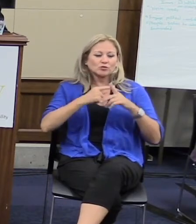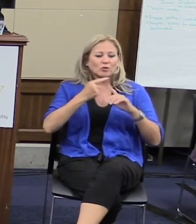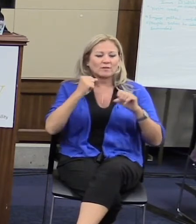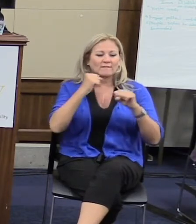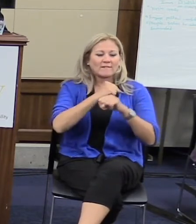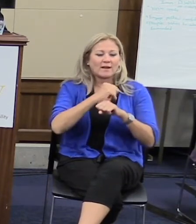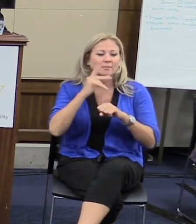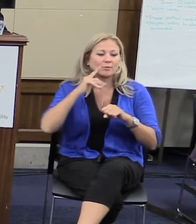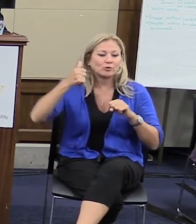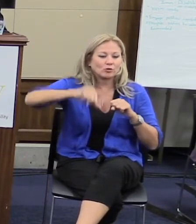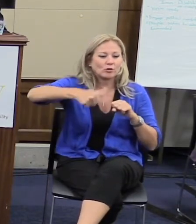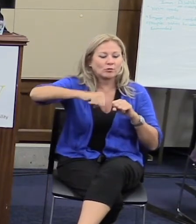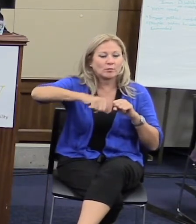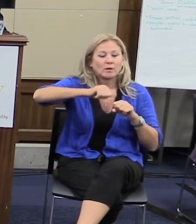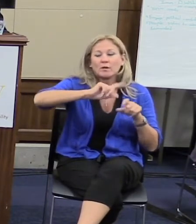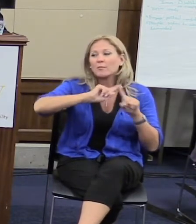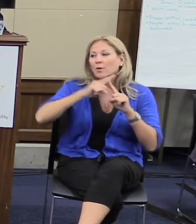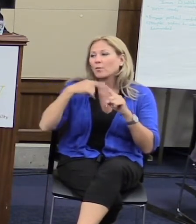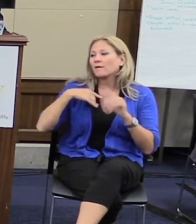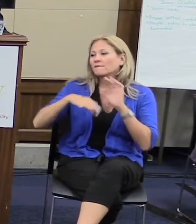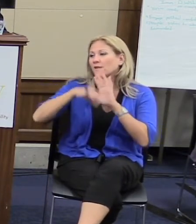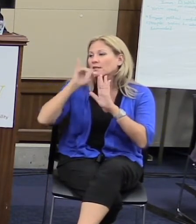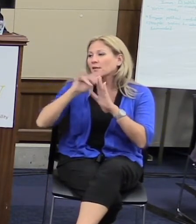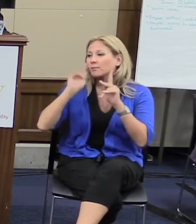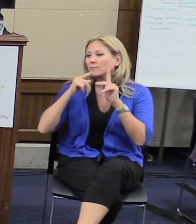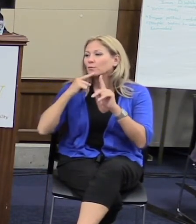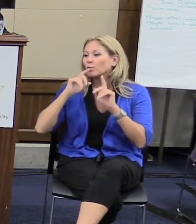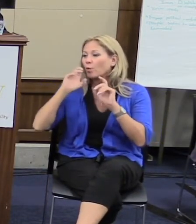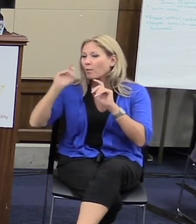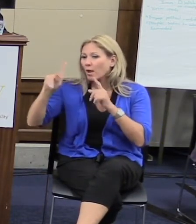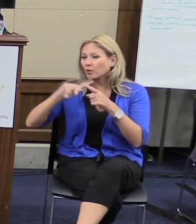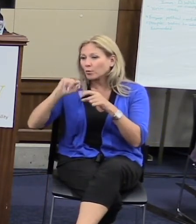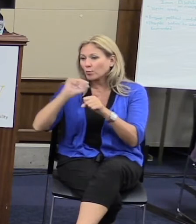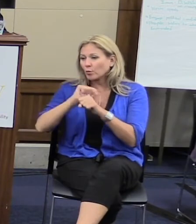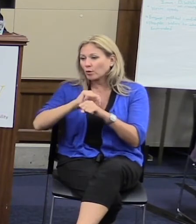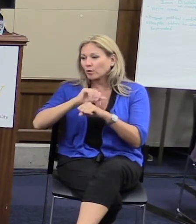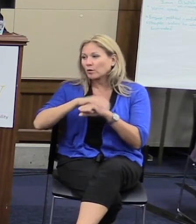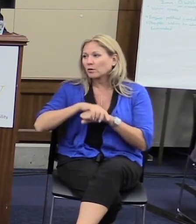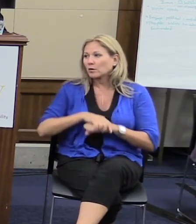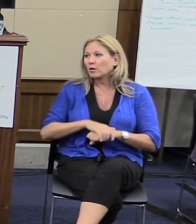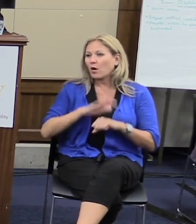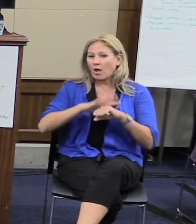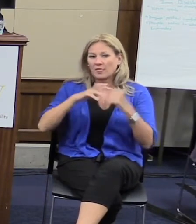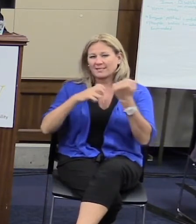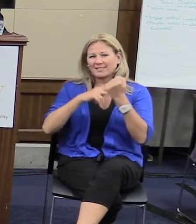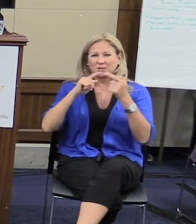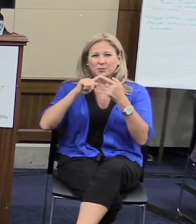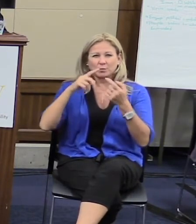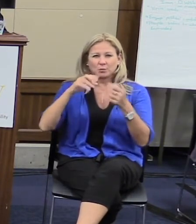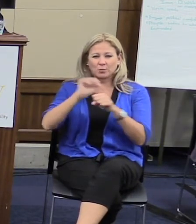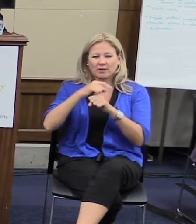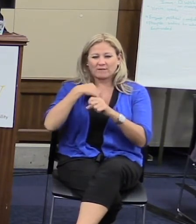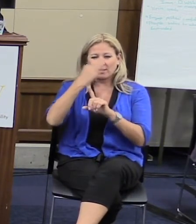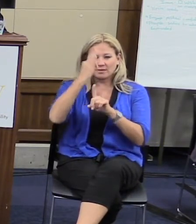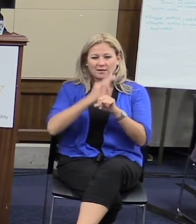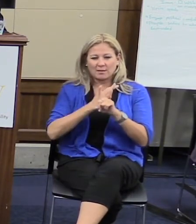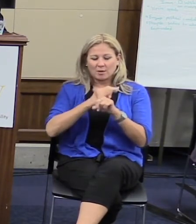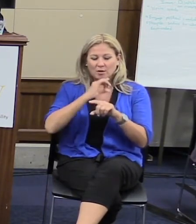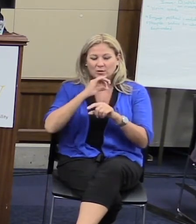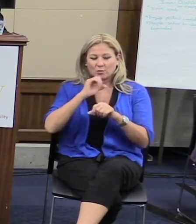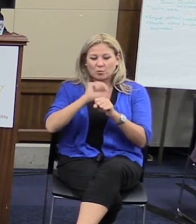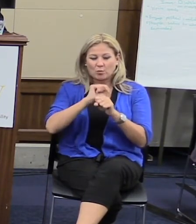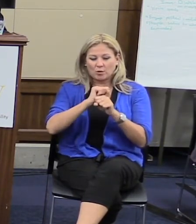denial. But we're finding that when people do go back to work, on the ticket to work, they have a 9-month trial work period